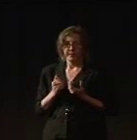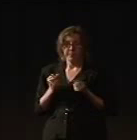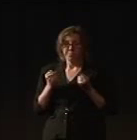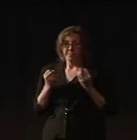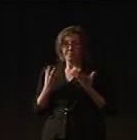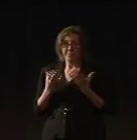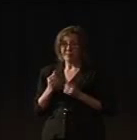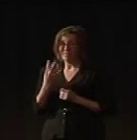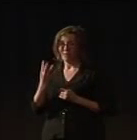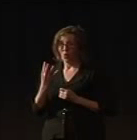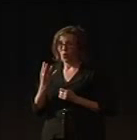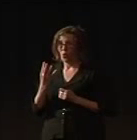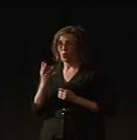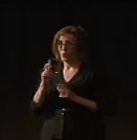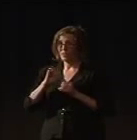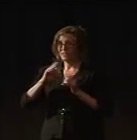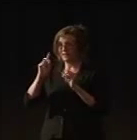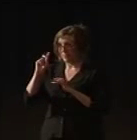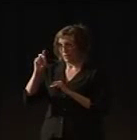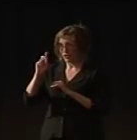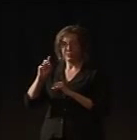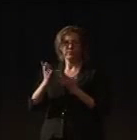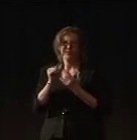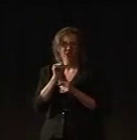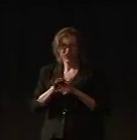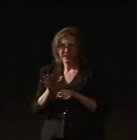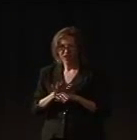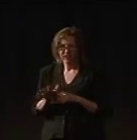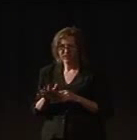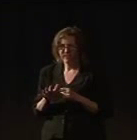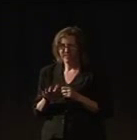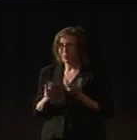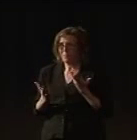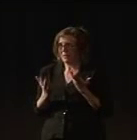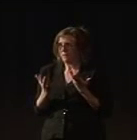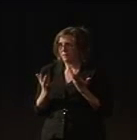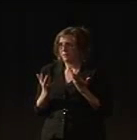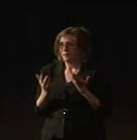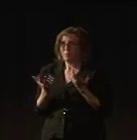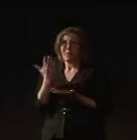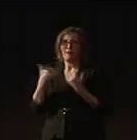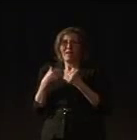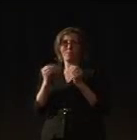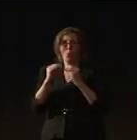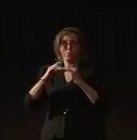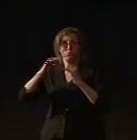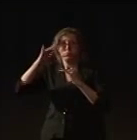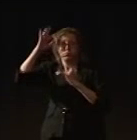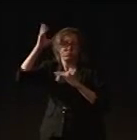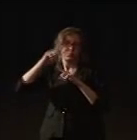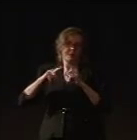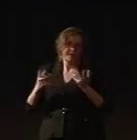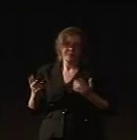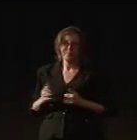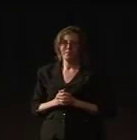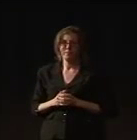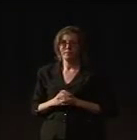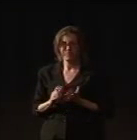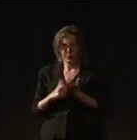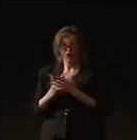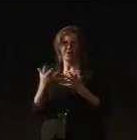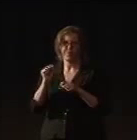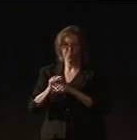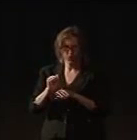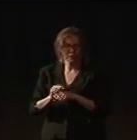numbers of dimensions. We may create artificial situations where we limit the numbers of dimensions, but that requires work. It requires a